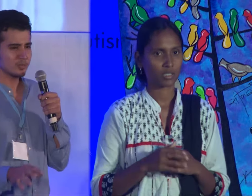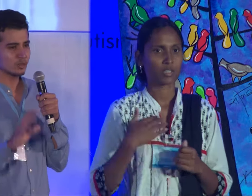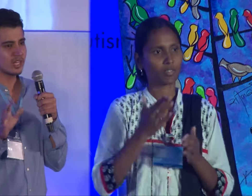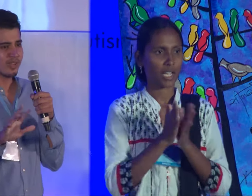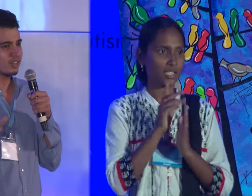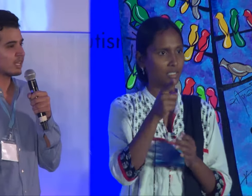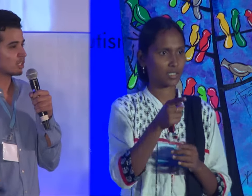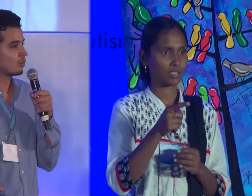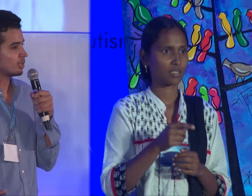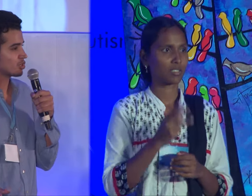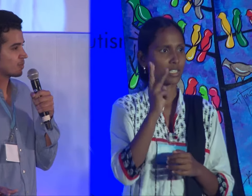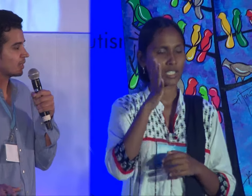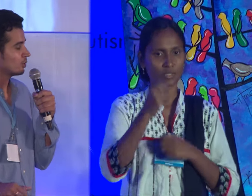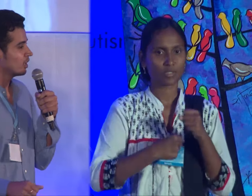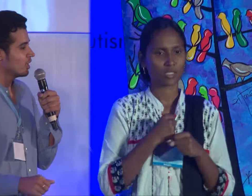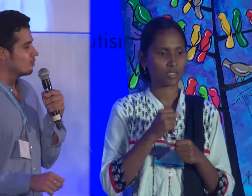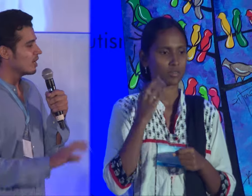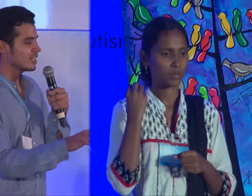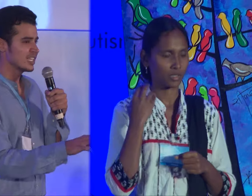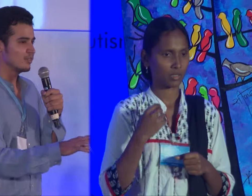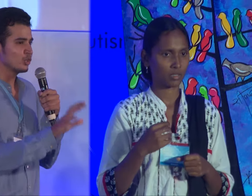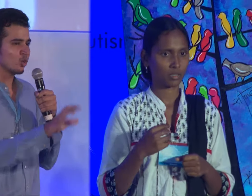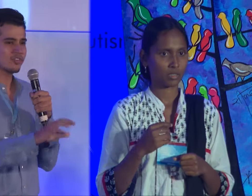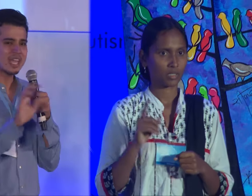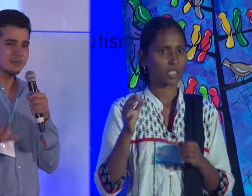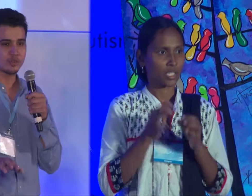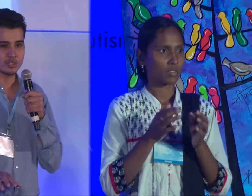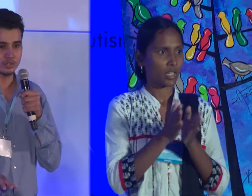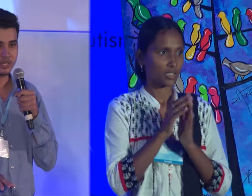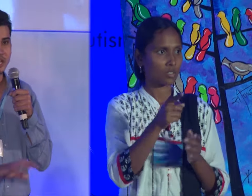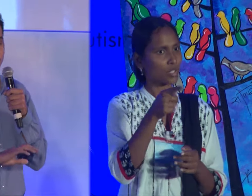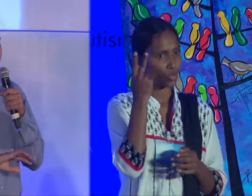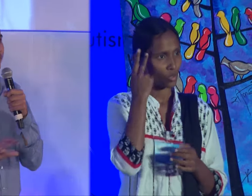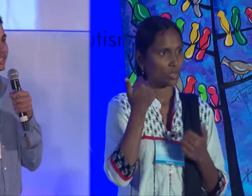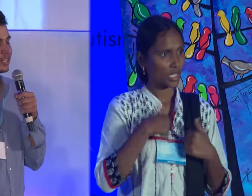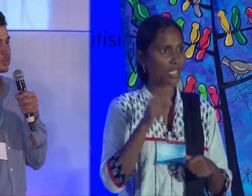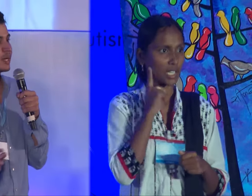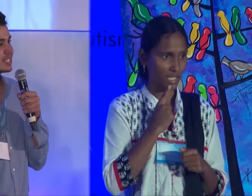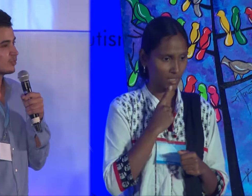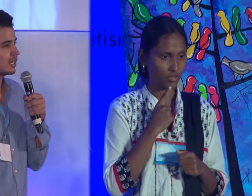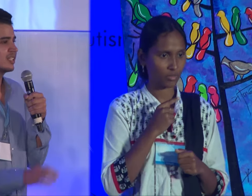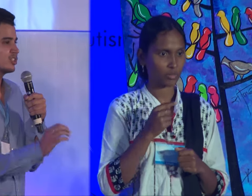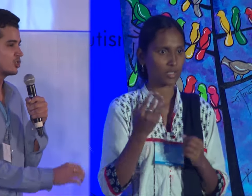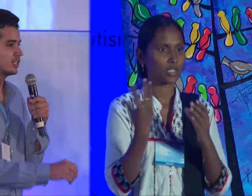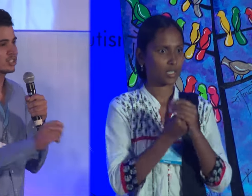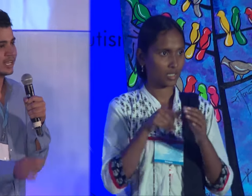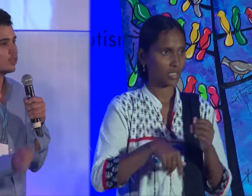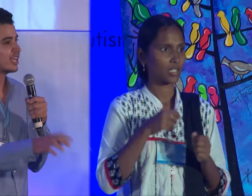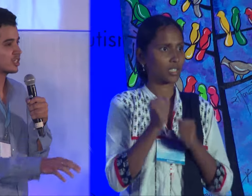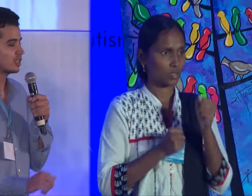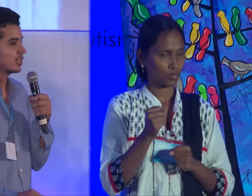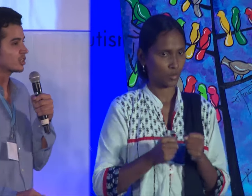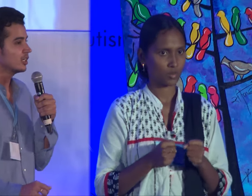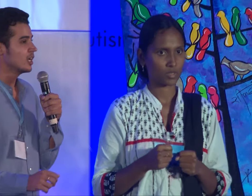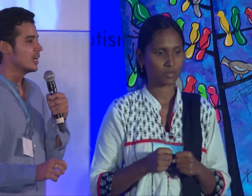asked him, he's been to 35 international competitions by now. We asked him if you know of any provision that allows for deaf athletes to participate in the district, state